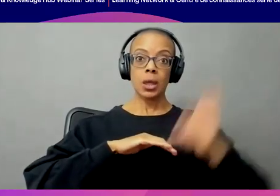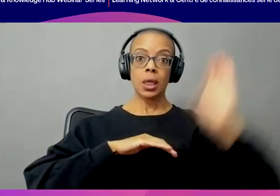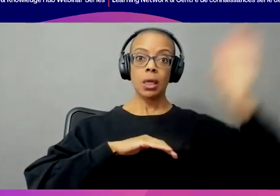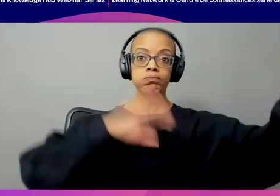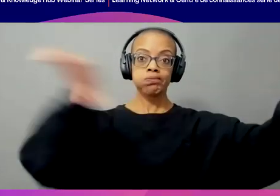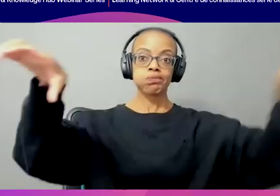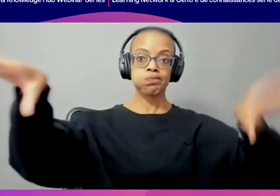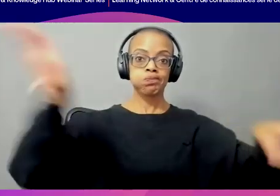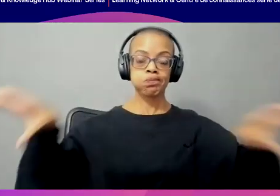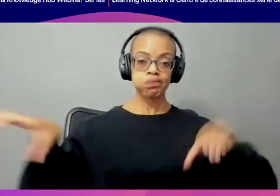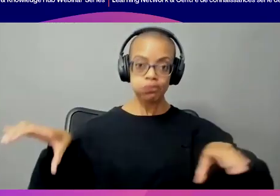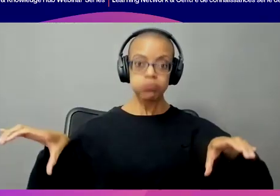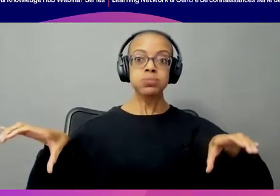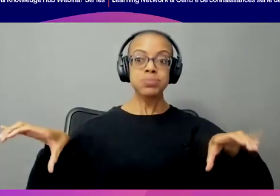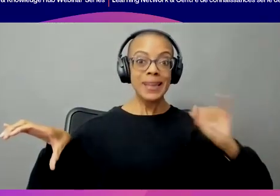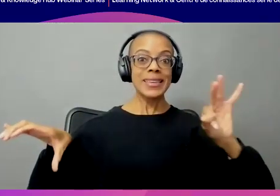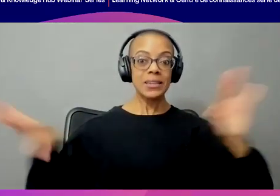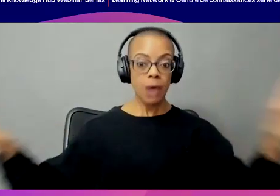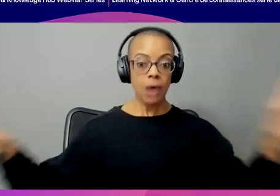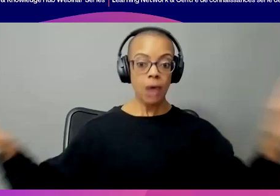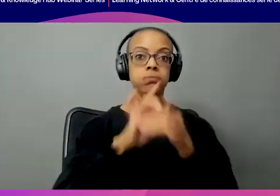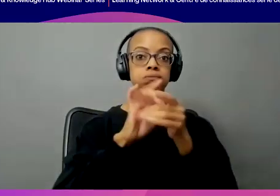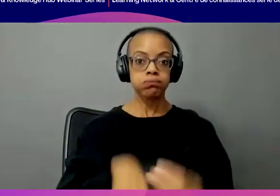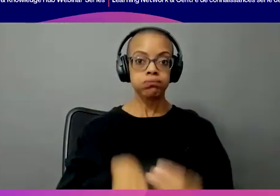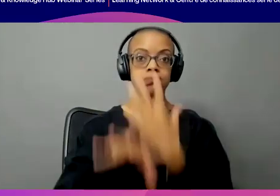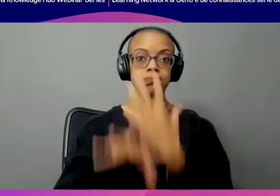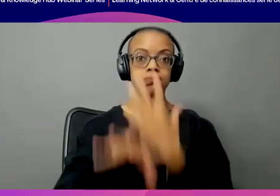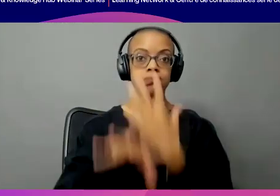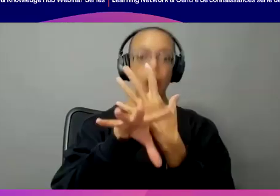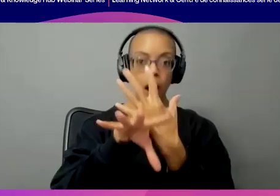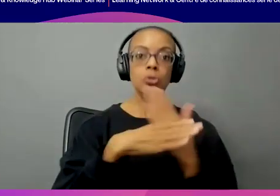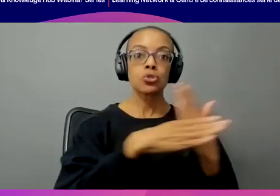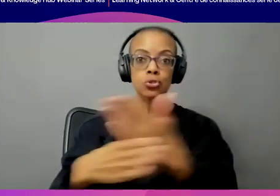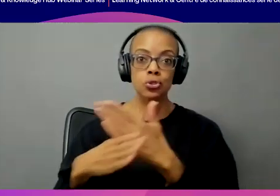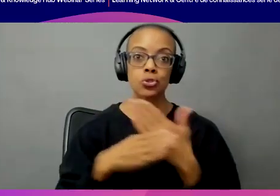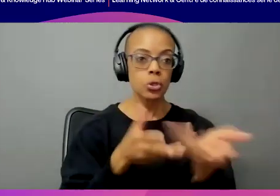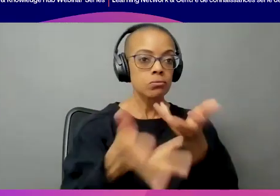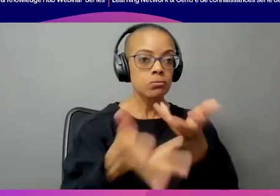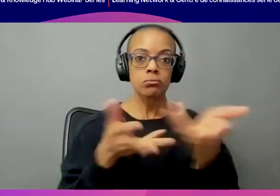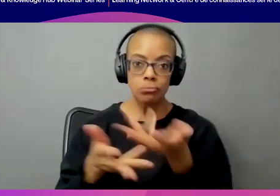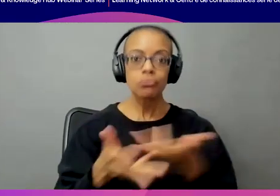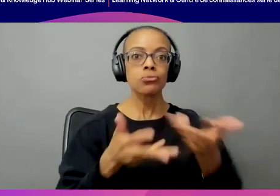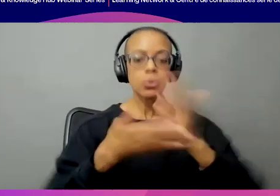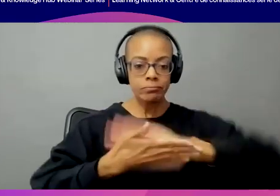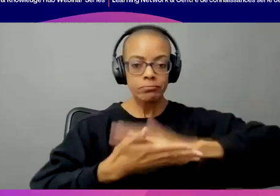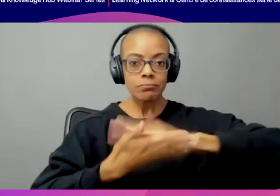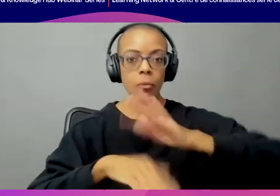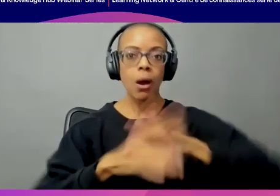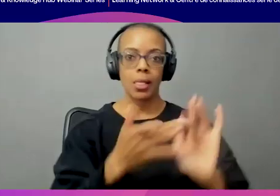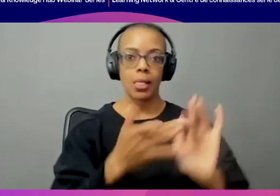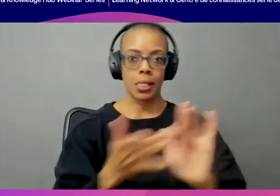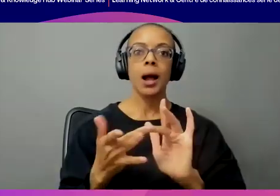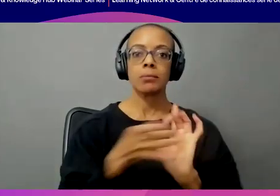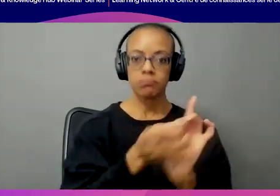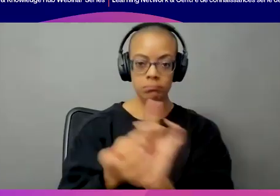isolated communities when they can be part of a shared experience with other people online. As